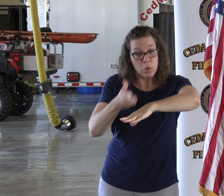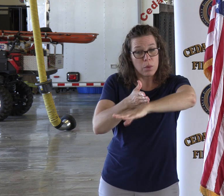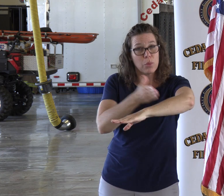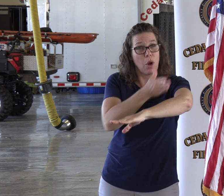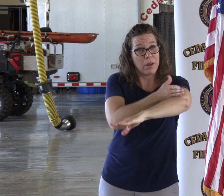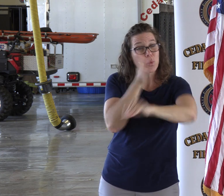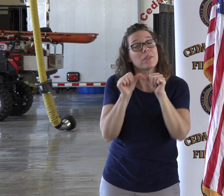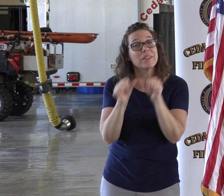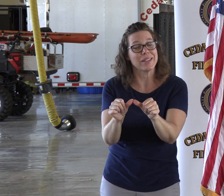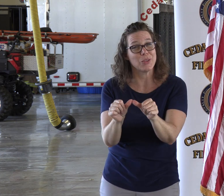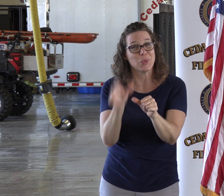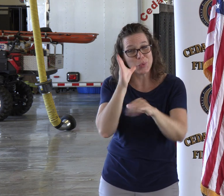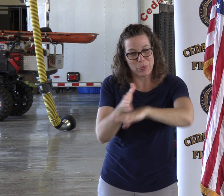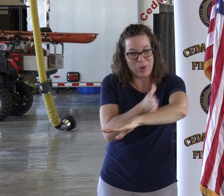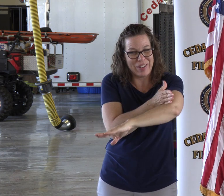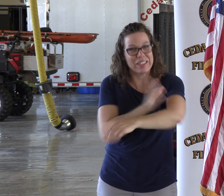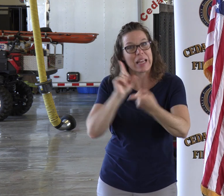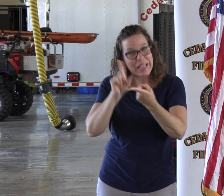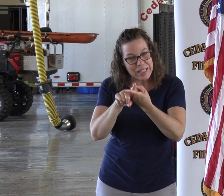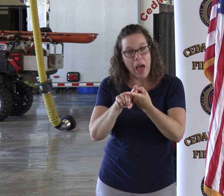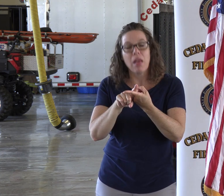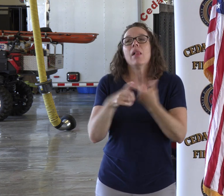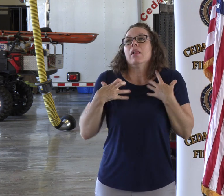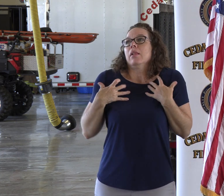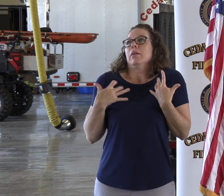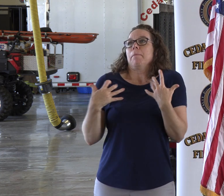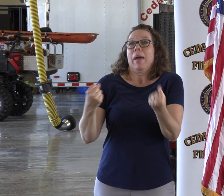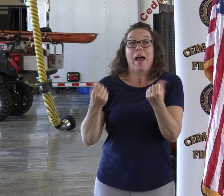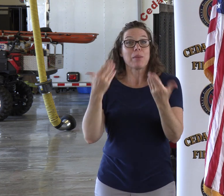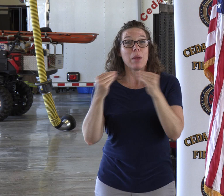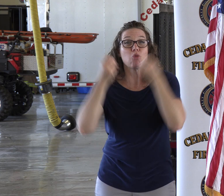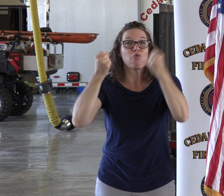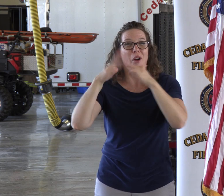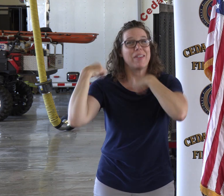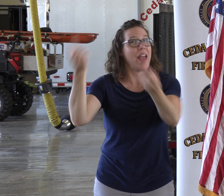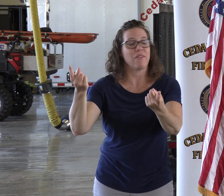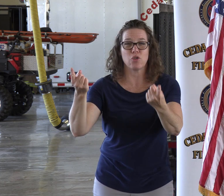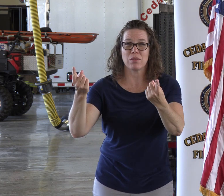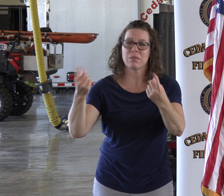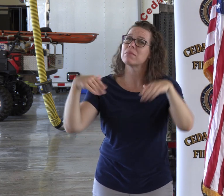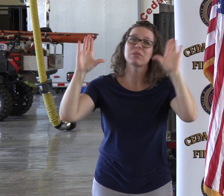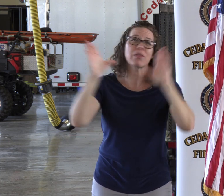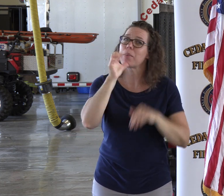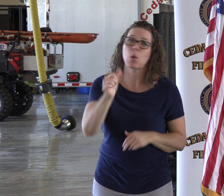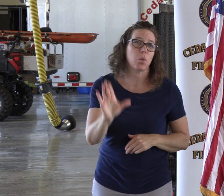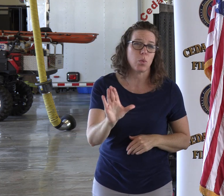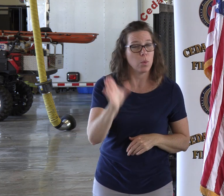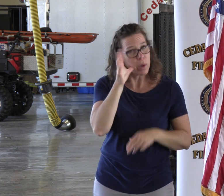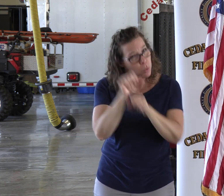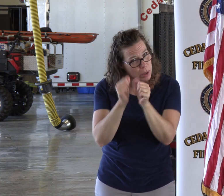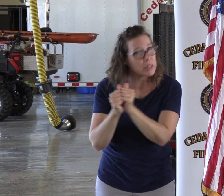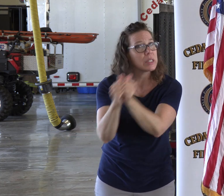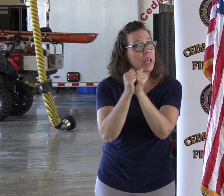We'll continue to make that progress until we're back and strong, maybe stronger than ever. So don't give up hope. We'll do this work,